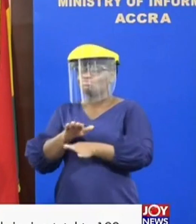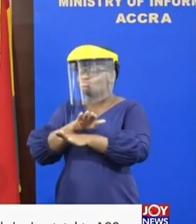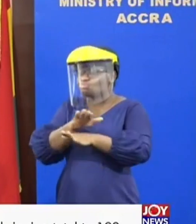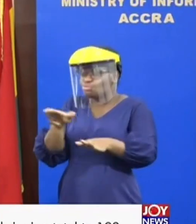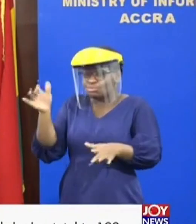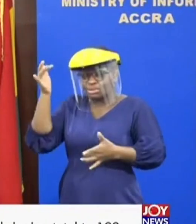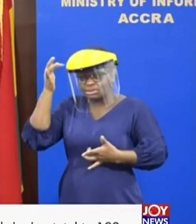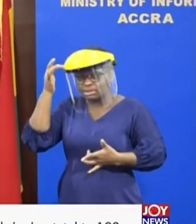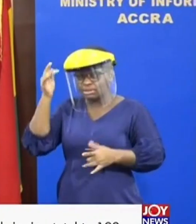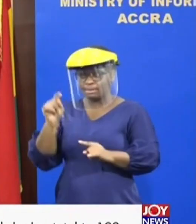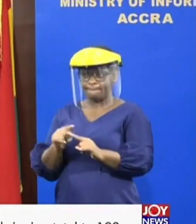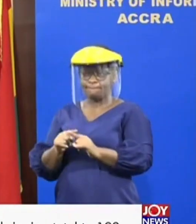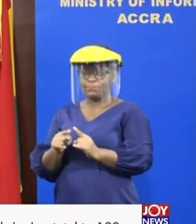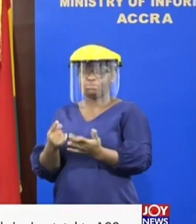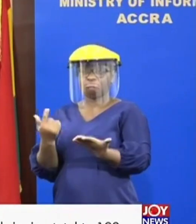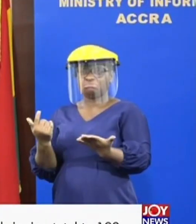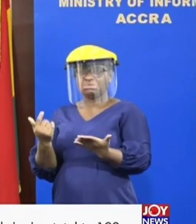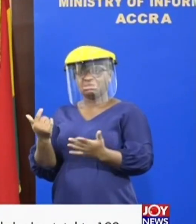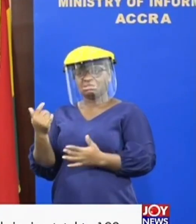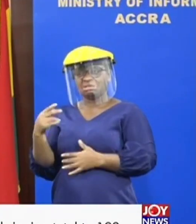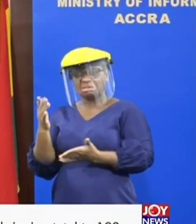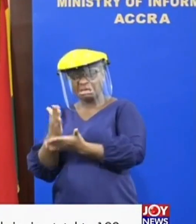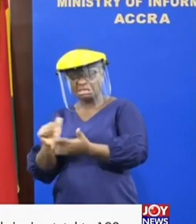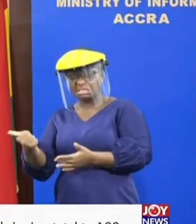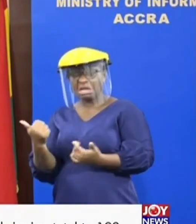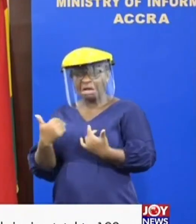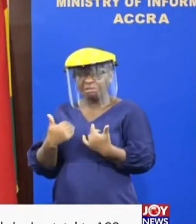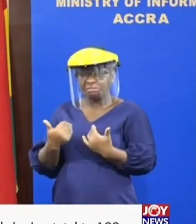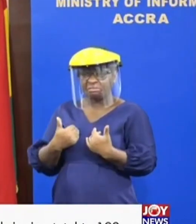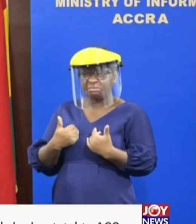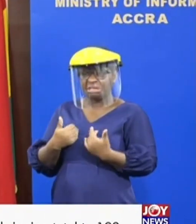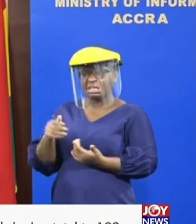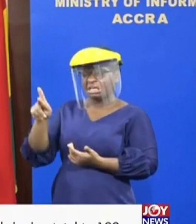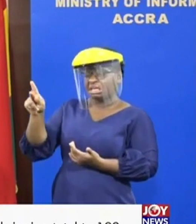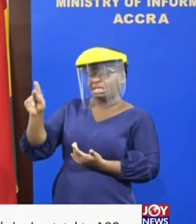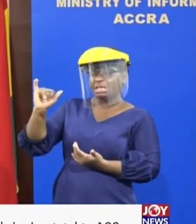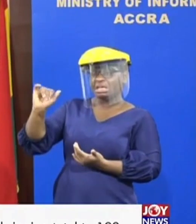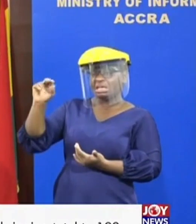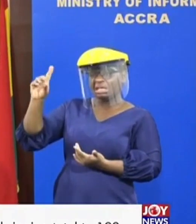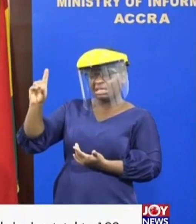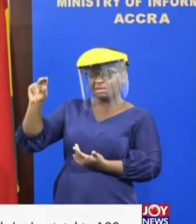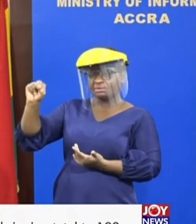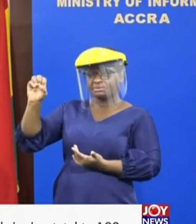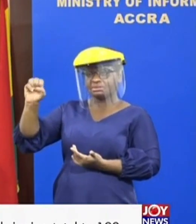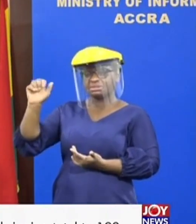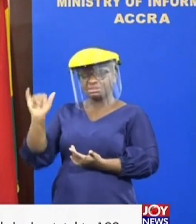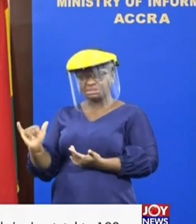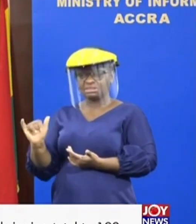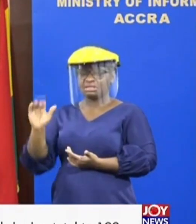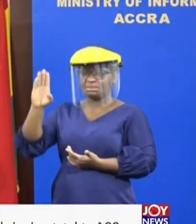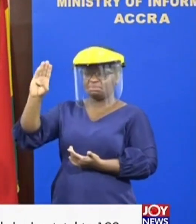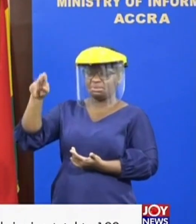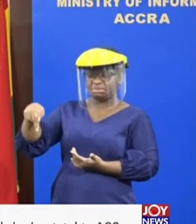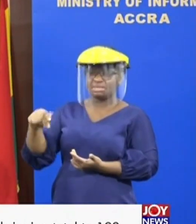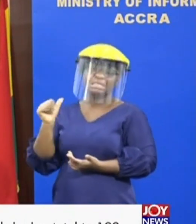known comorbidity, but that's what happened. But the rest were anemia with renal, kidney failure, hypertension, and another one with diabetes